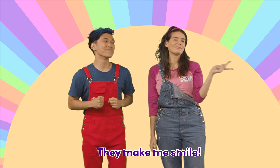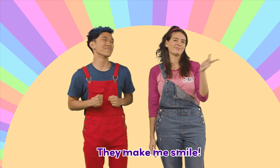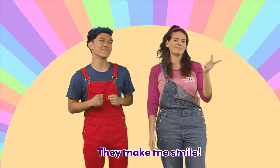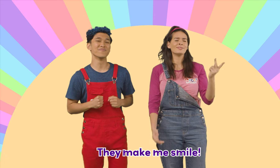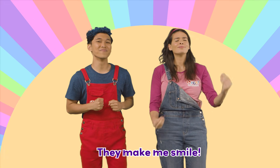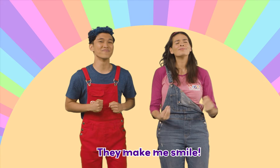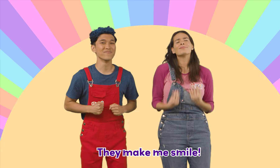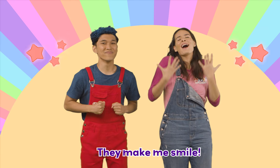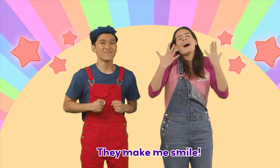They make me smile.